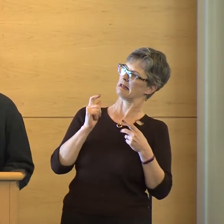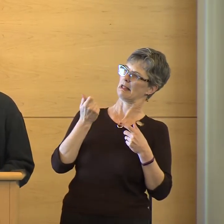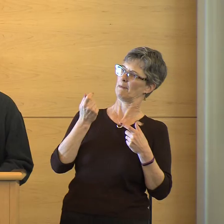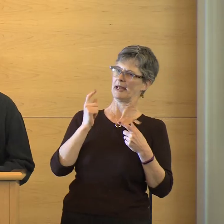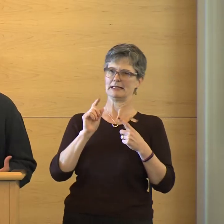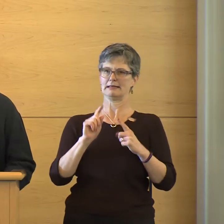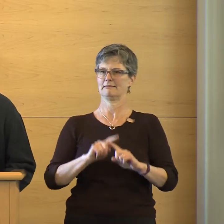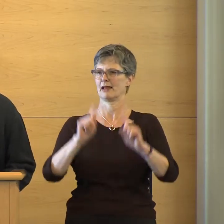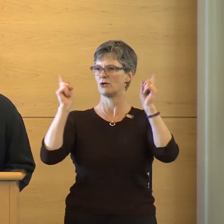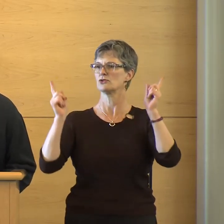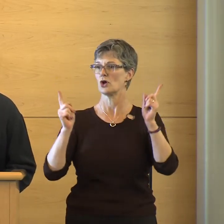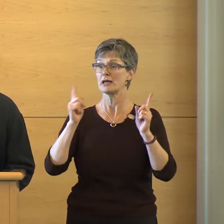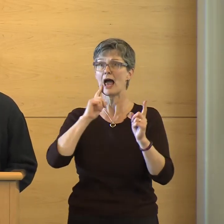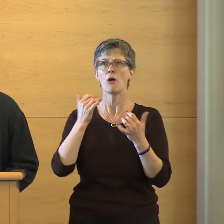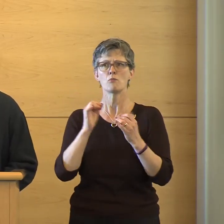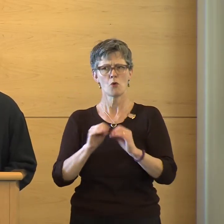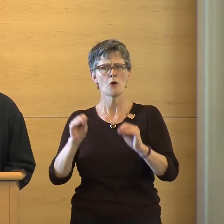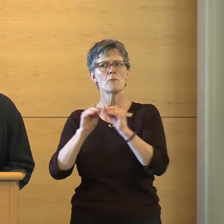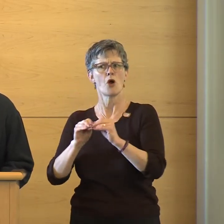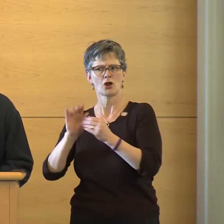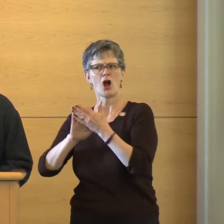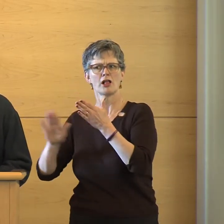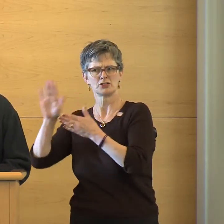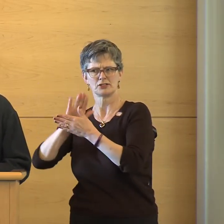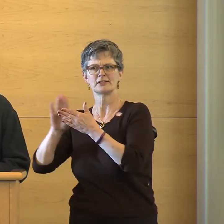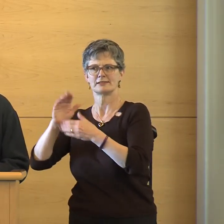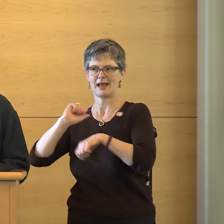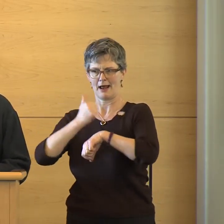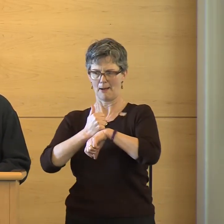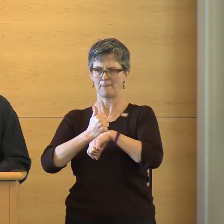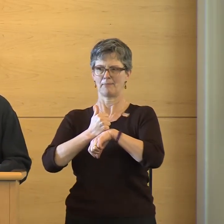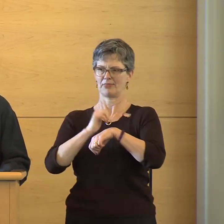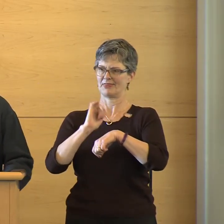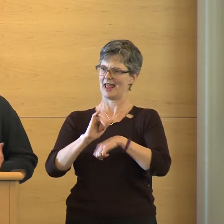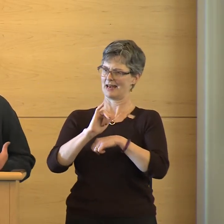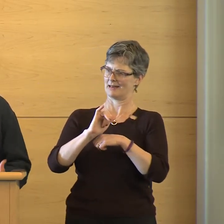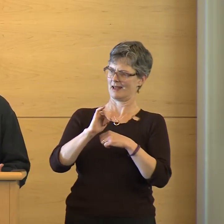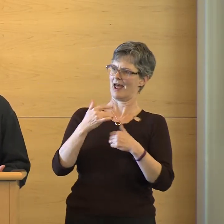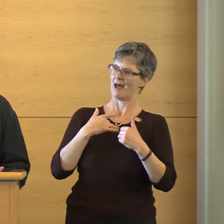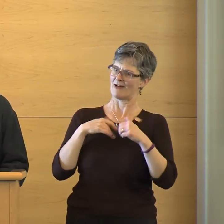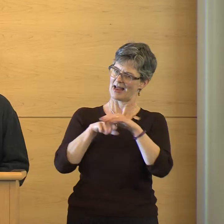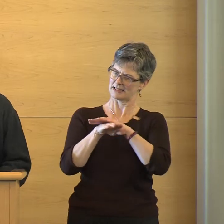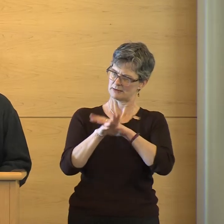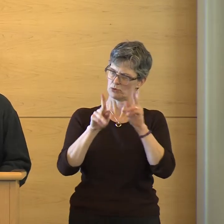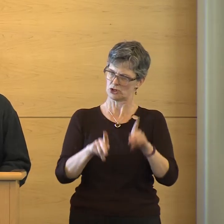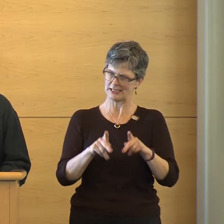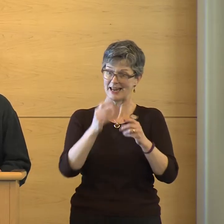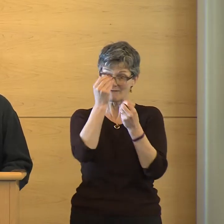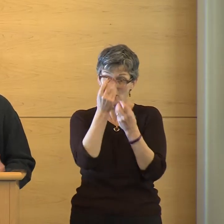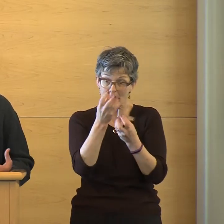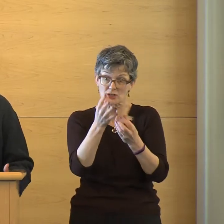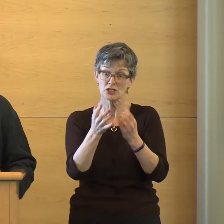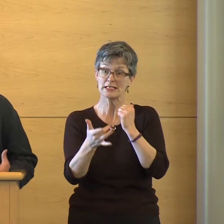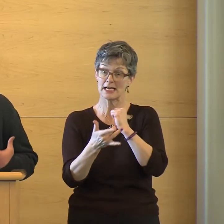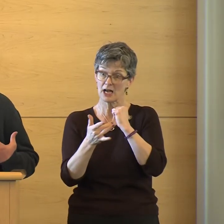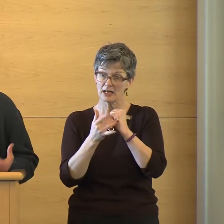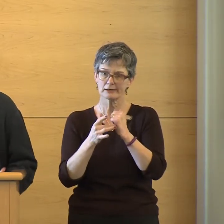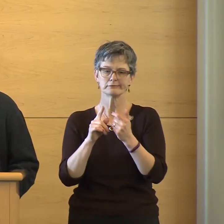I'm not with them either. I'm actually kind of uniquely positioned as an accessibility person within IT, And so